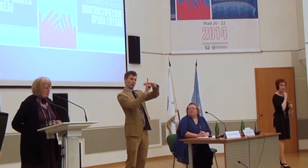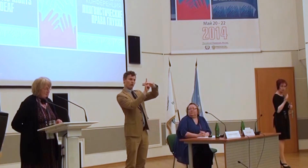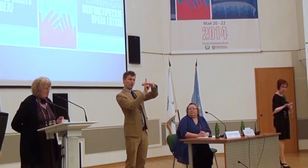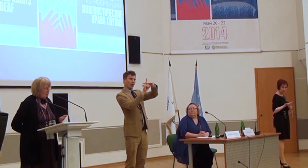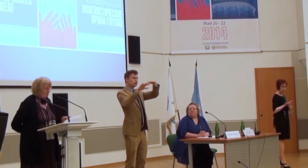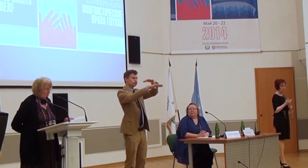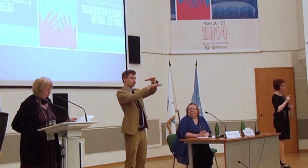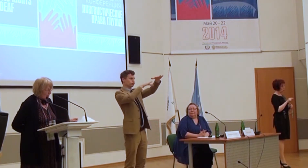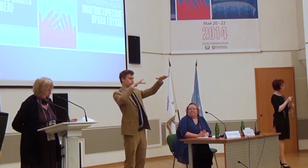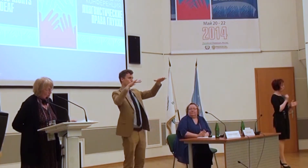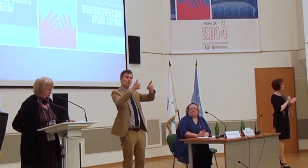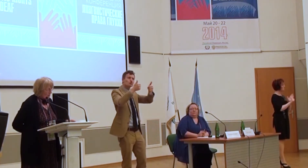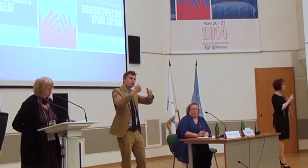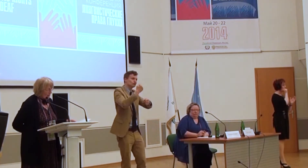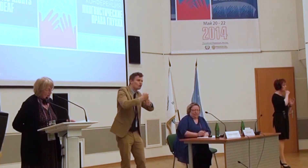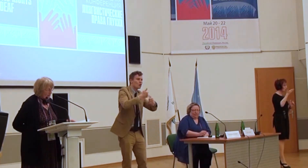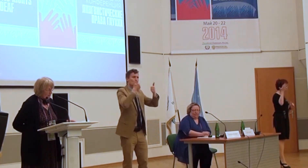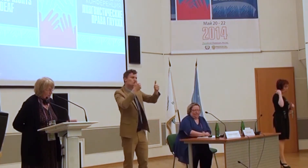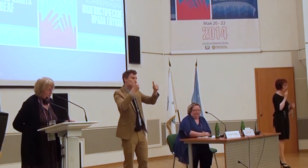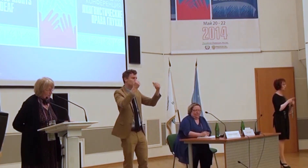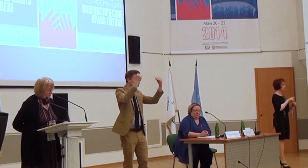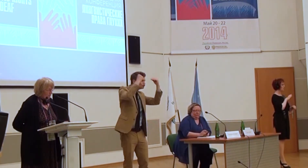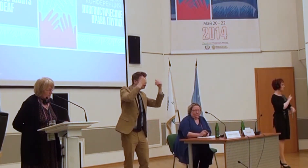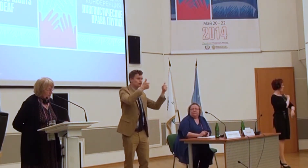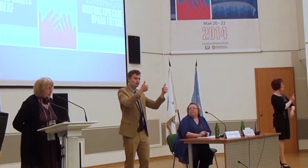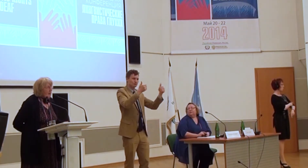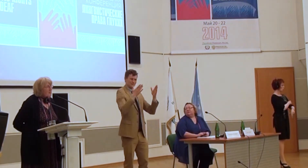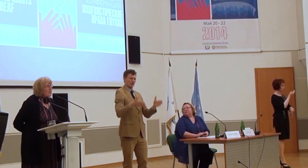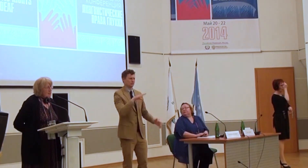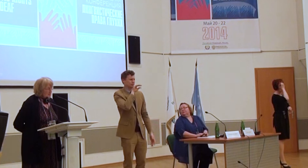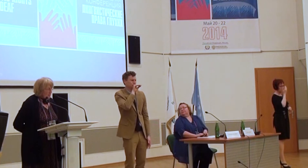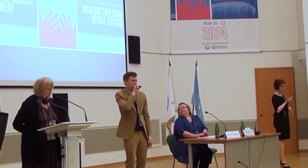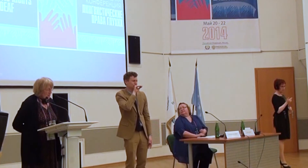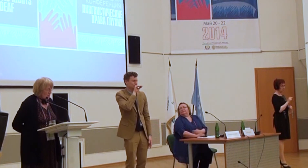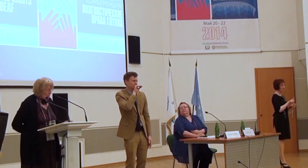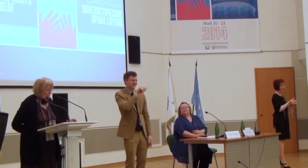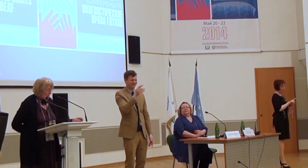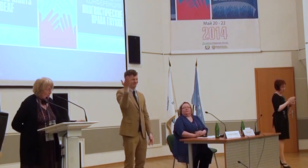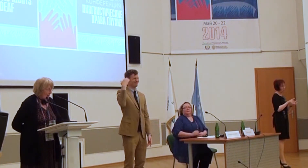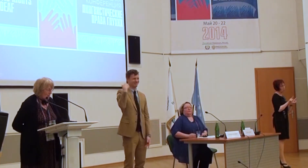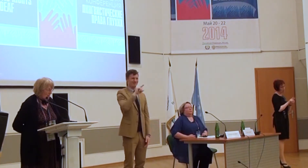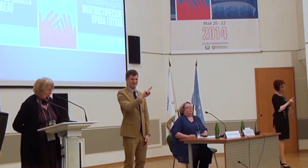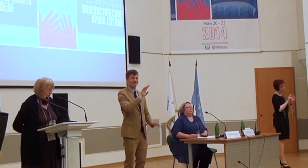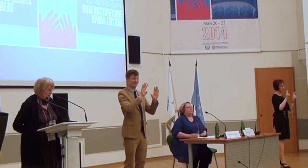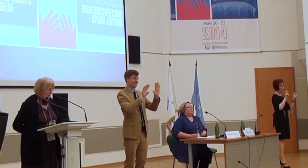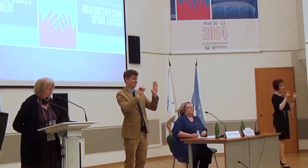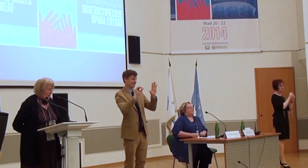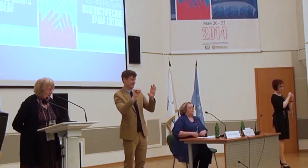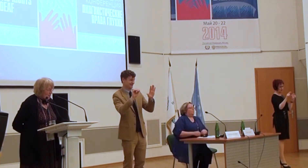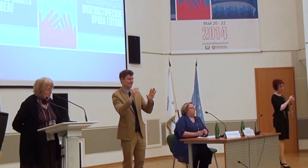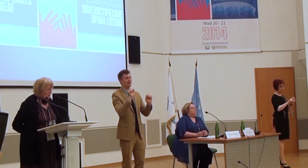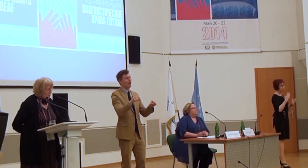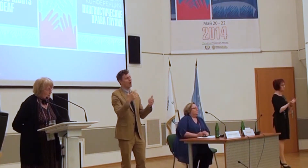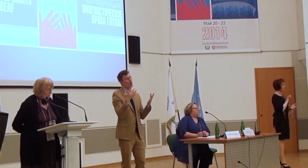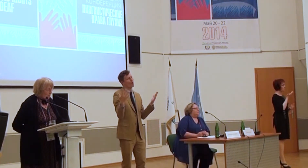be very easy to find very many quotes like that. It's interesting, I think, to note, as we're here in Russia,